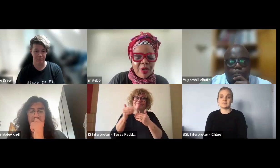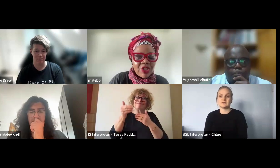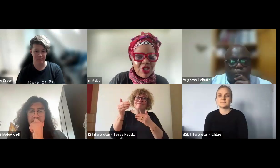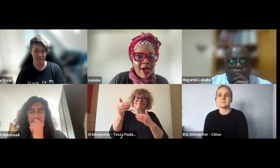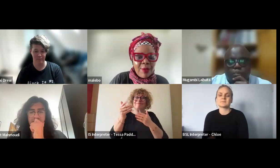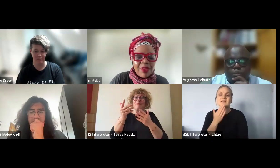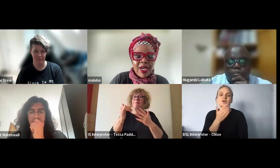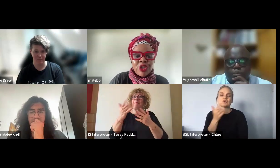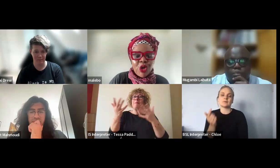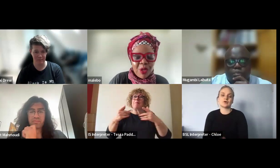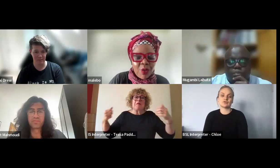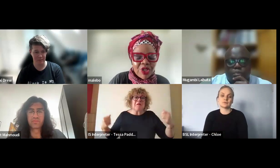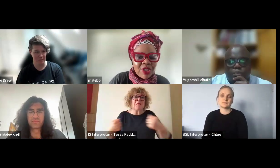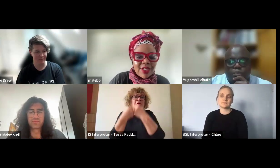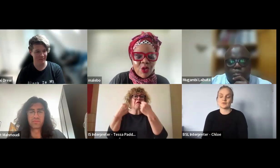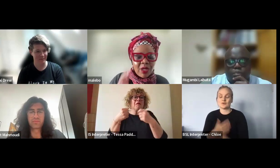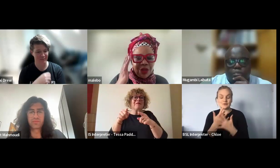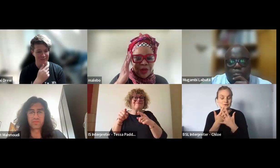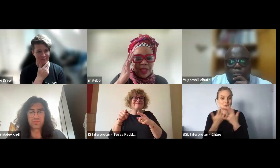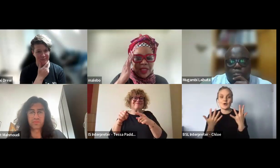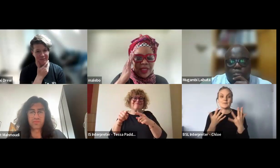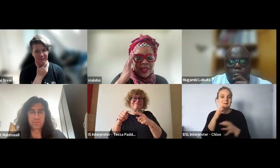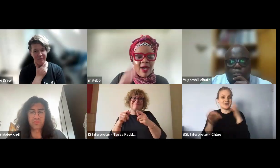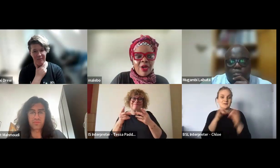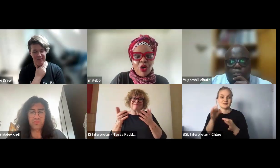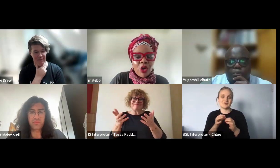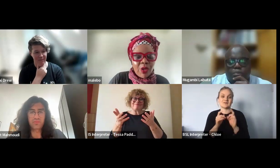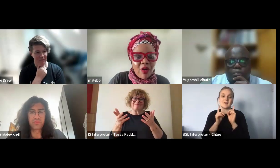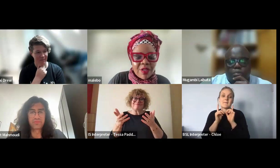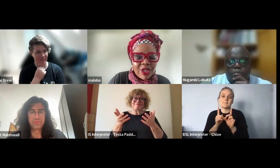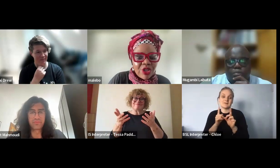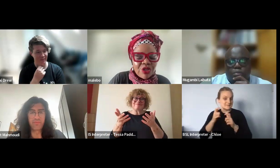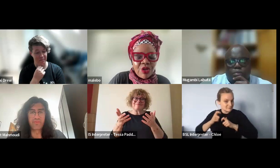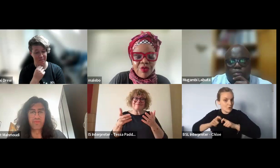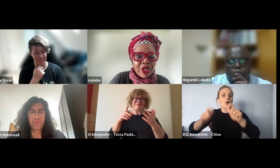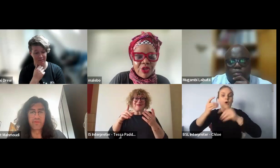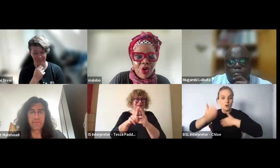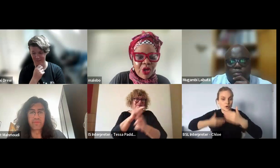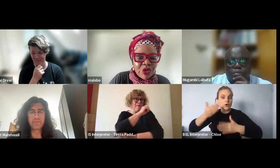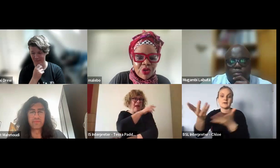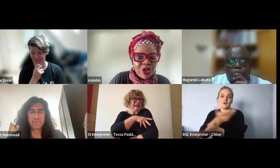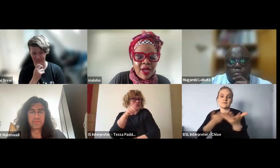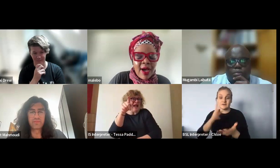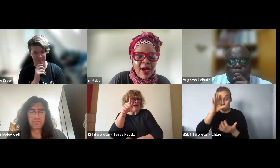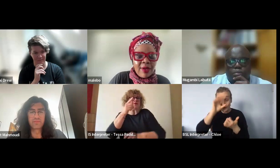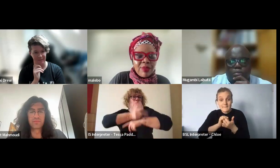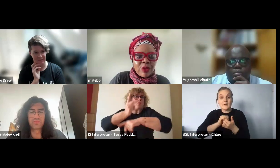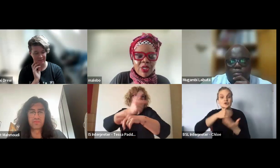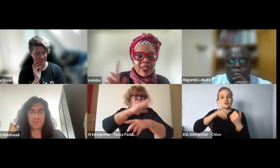Thank you so much. There are so many questions and so many thoughts, but this is an ongoing conversation. Don't forget to go on our